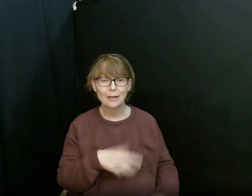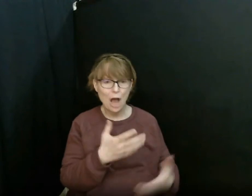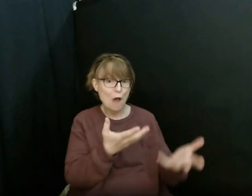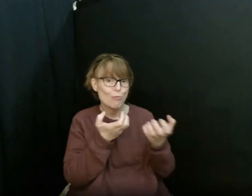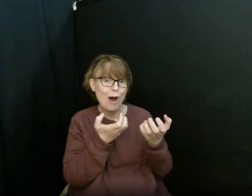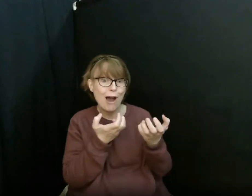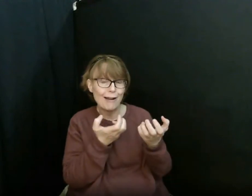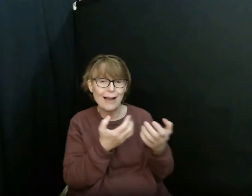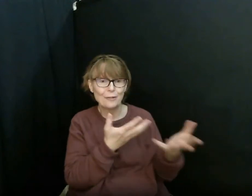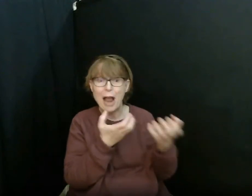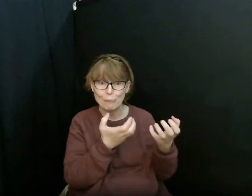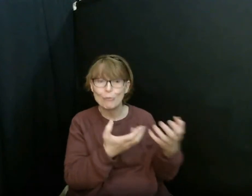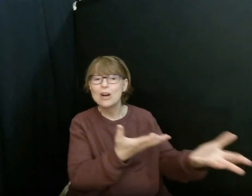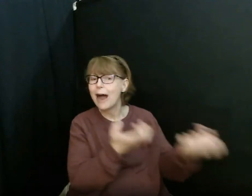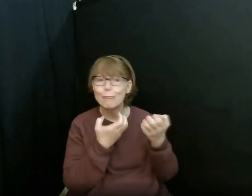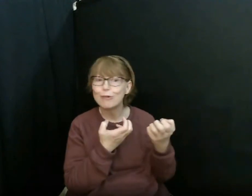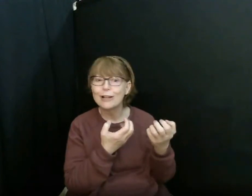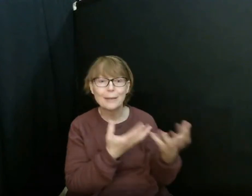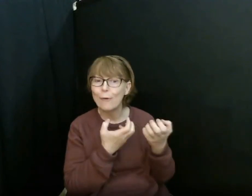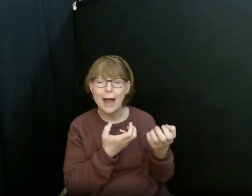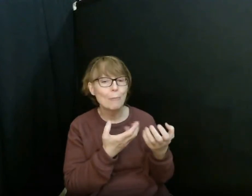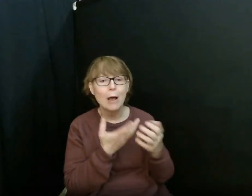I want ice. I'm really, boy,